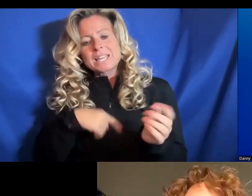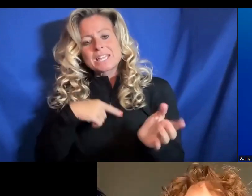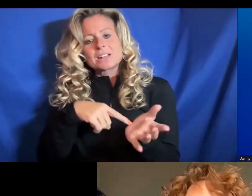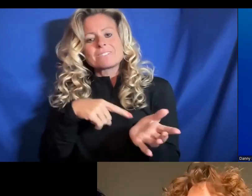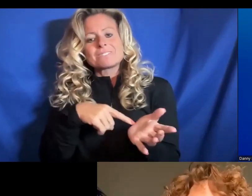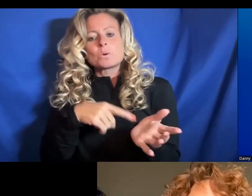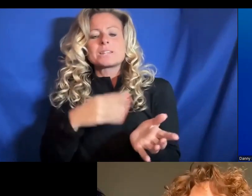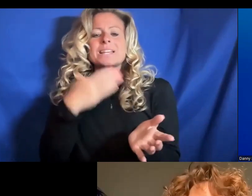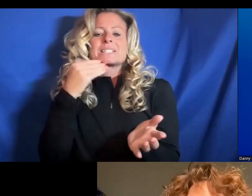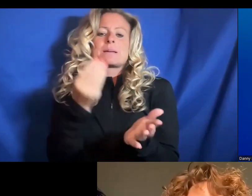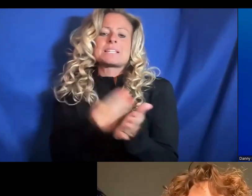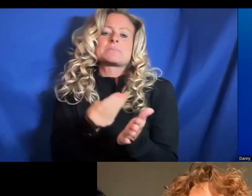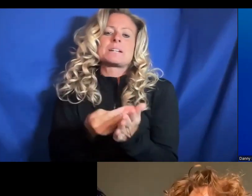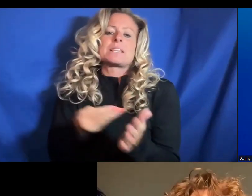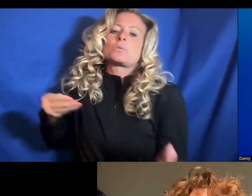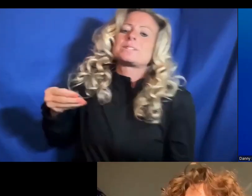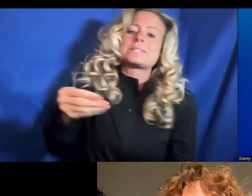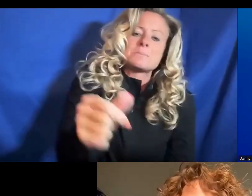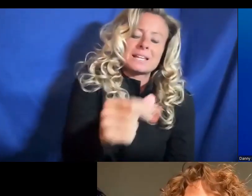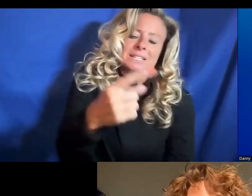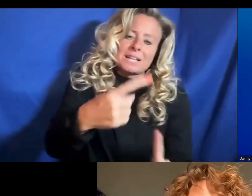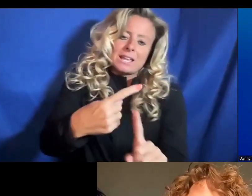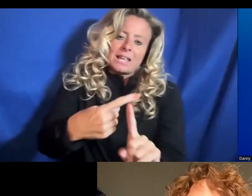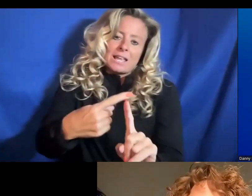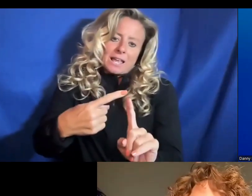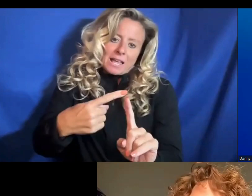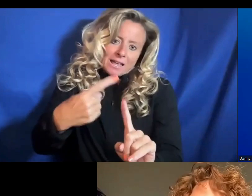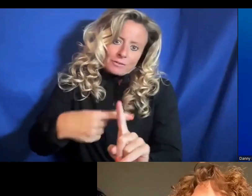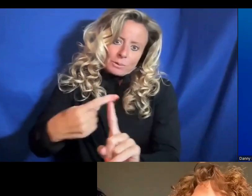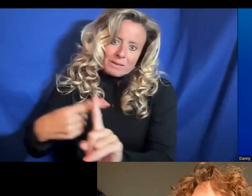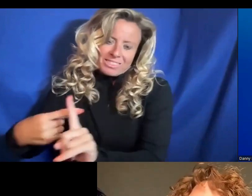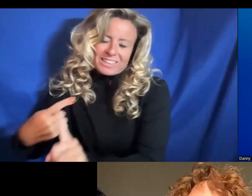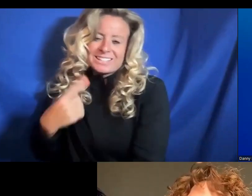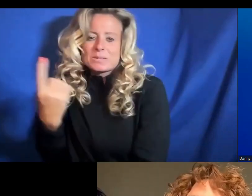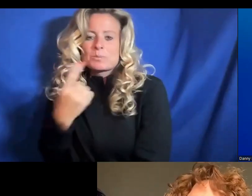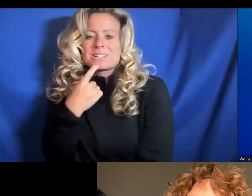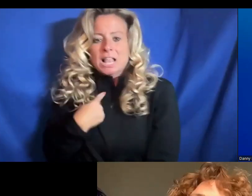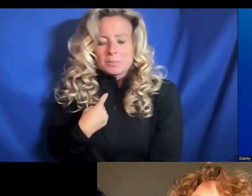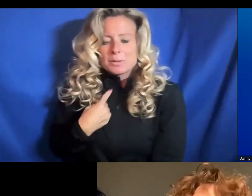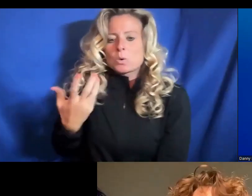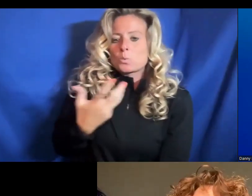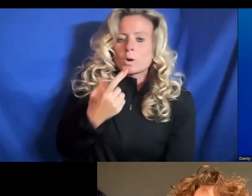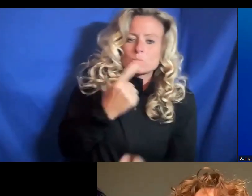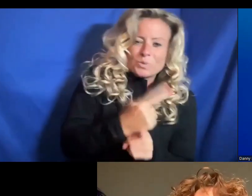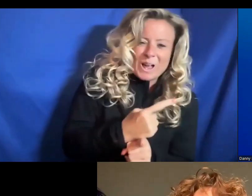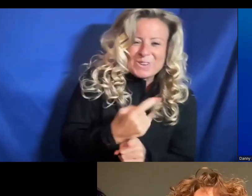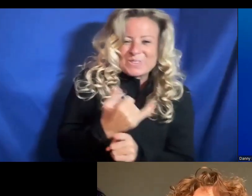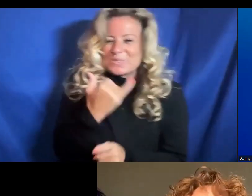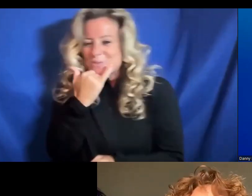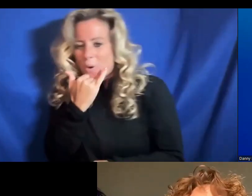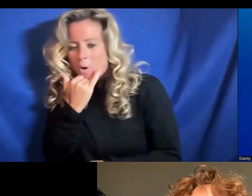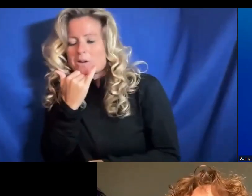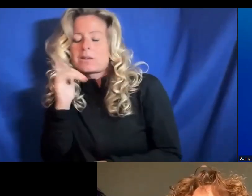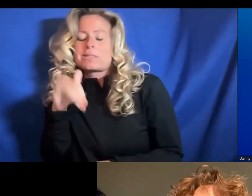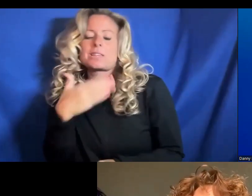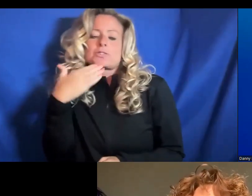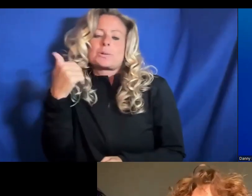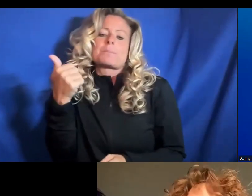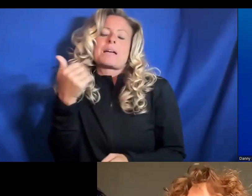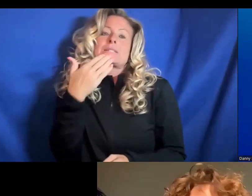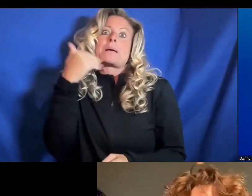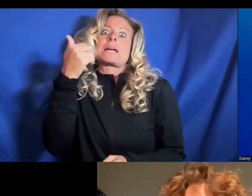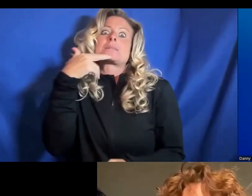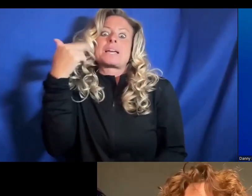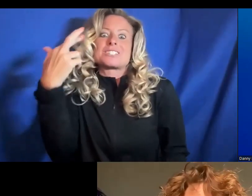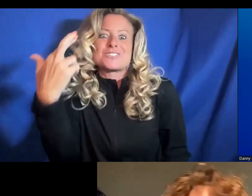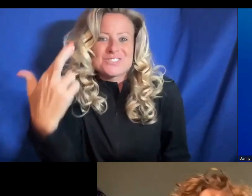our best money that we spend every single month. Somebody coming in and telling us what we're doing right and what we're doing wrong. That is your best friend,